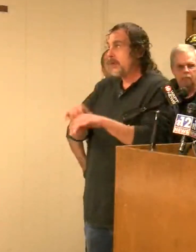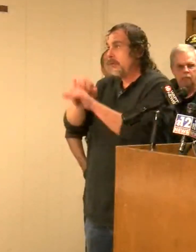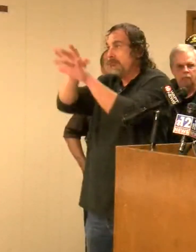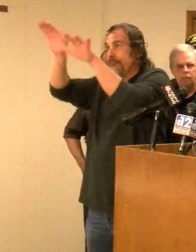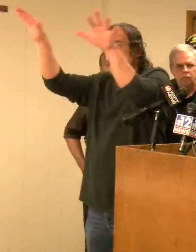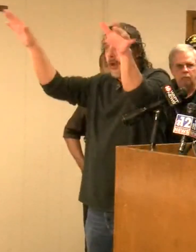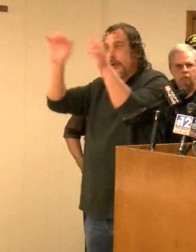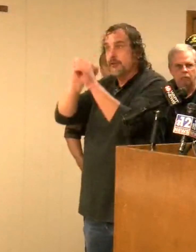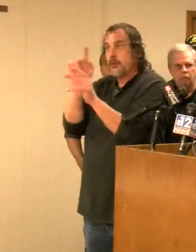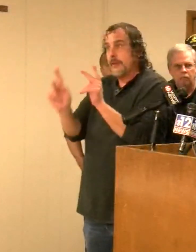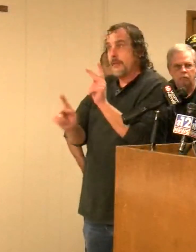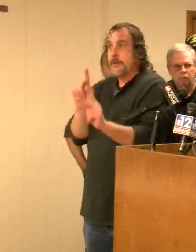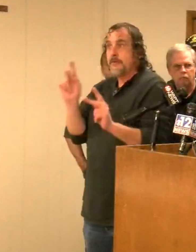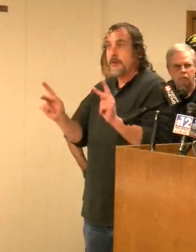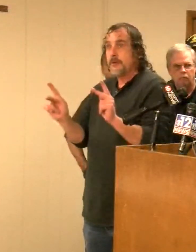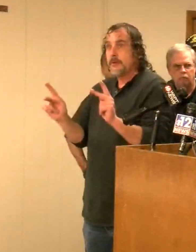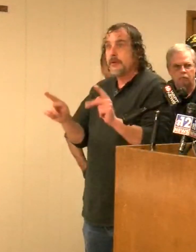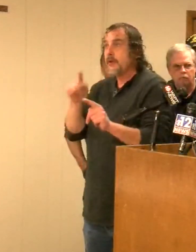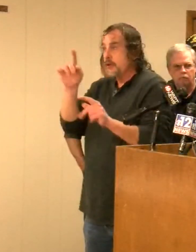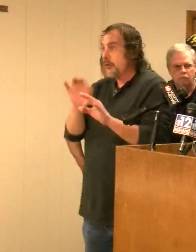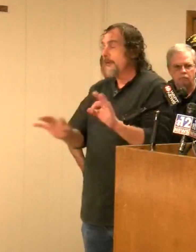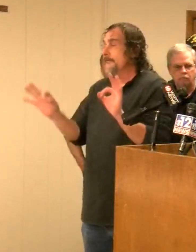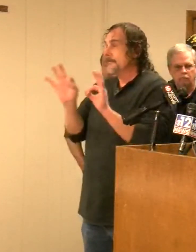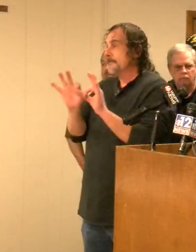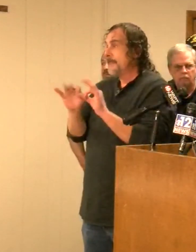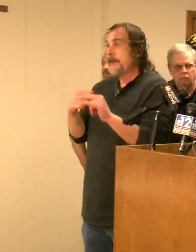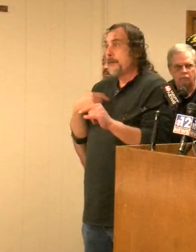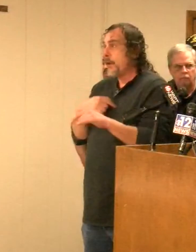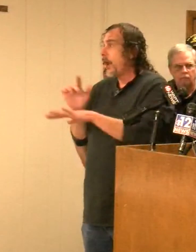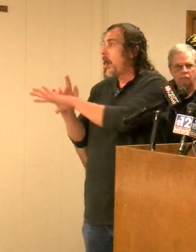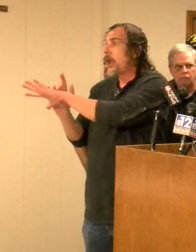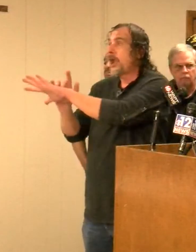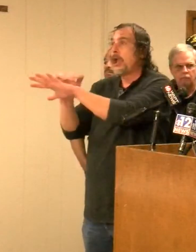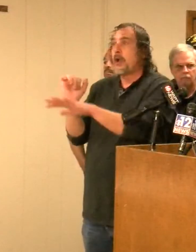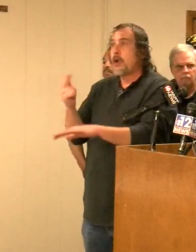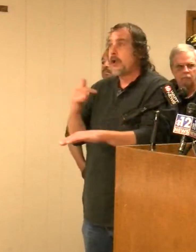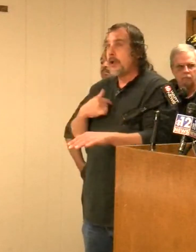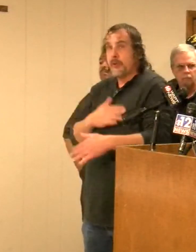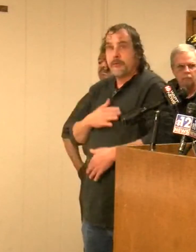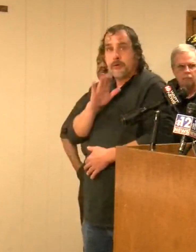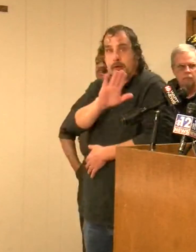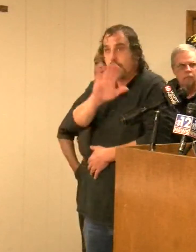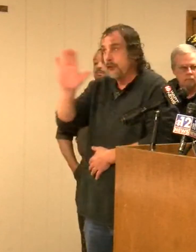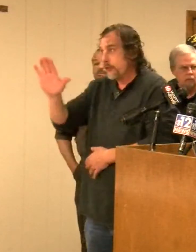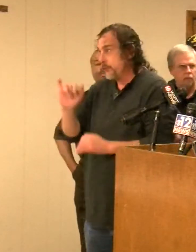citizens. You're paramount. We can't reach them all by ourselves, and we appreciate what you do